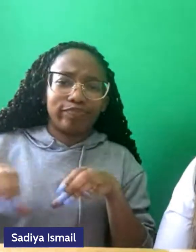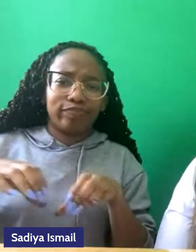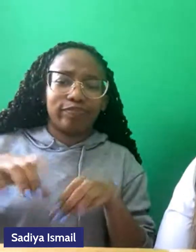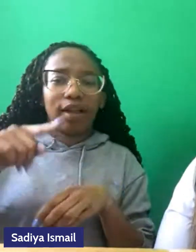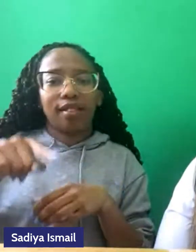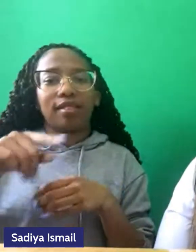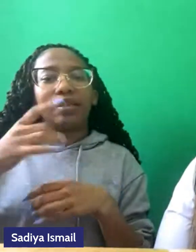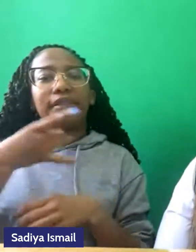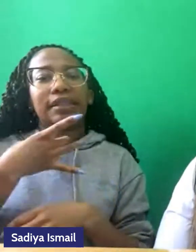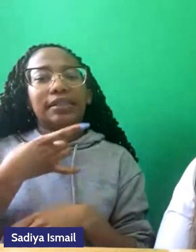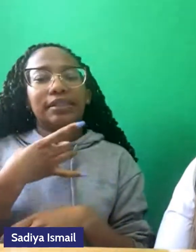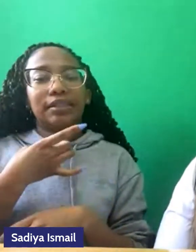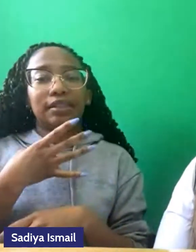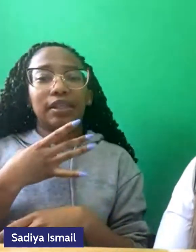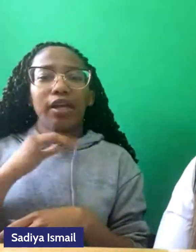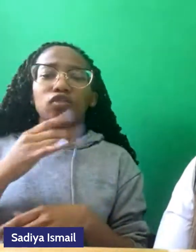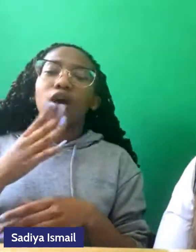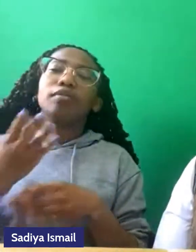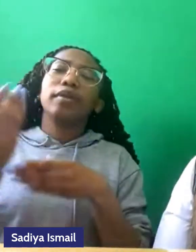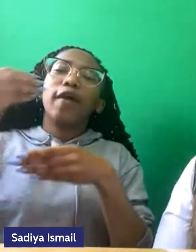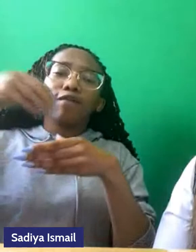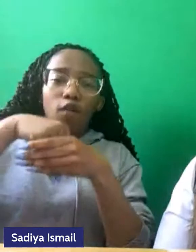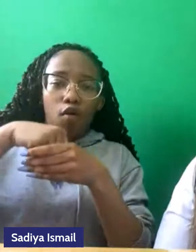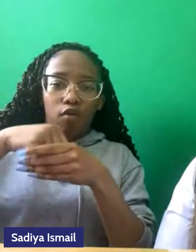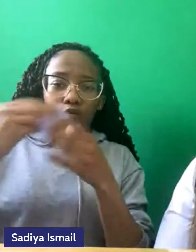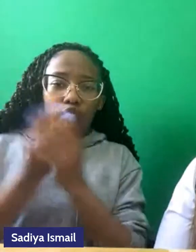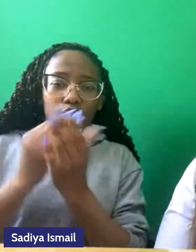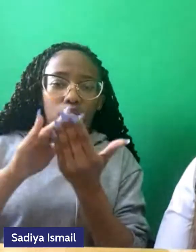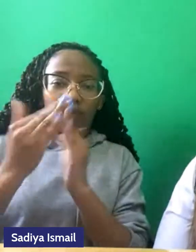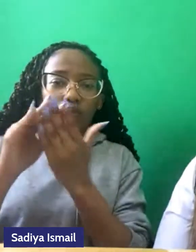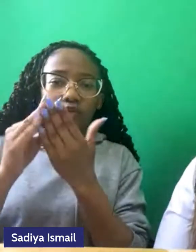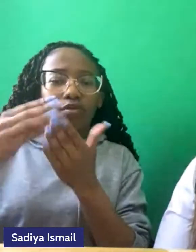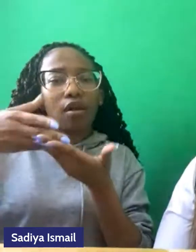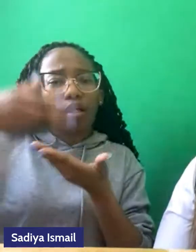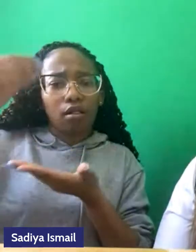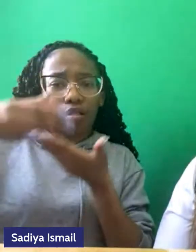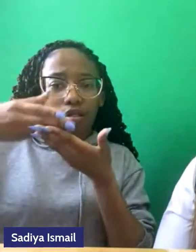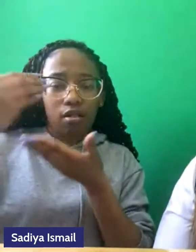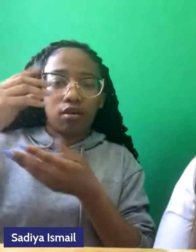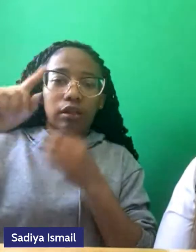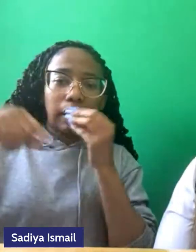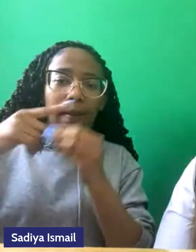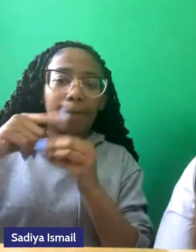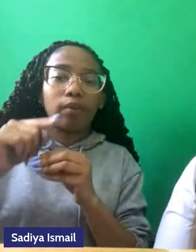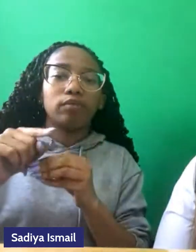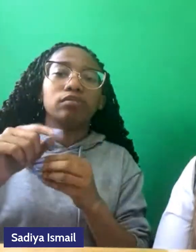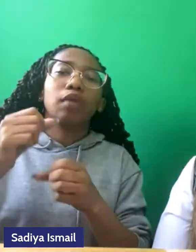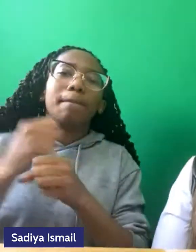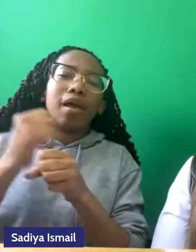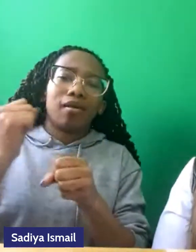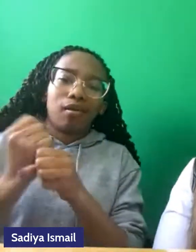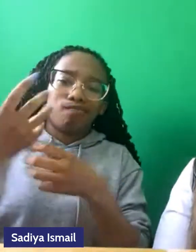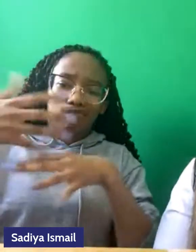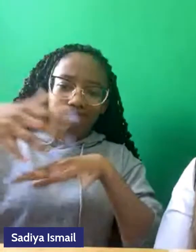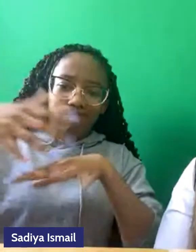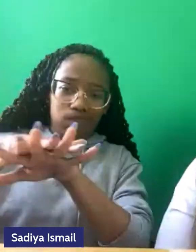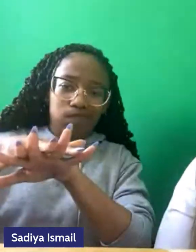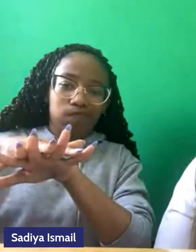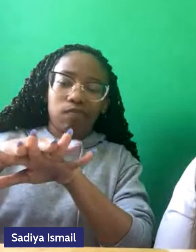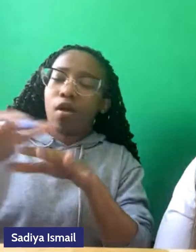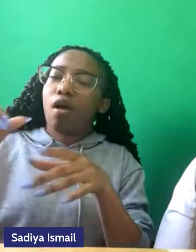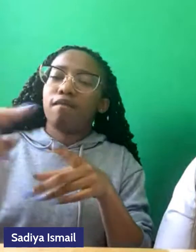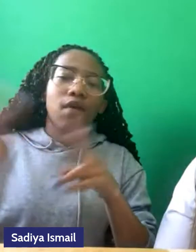Saturday. So, just being involved with the community, learning about it, creating that inclusivity is